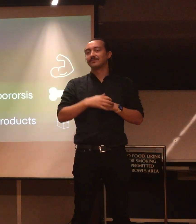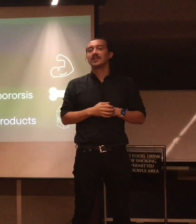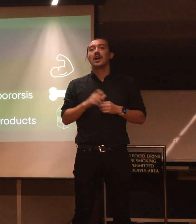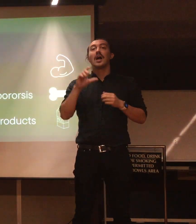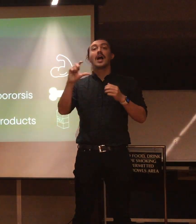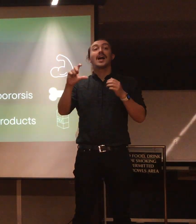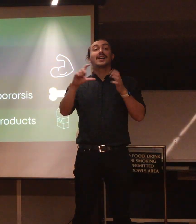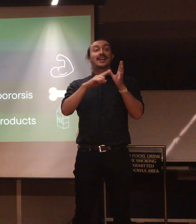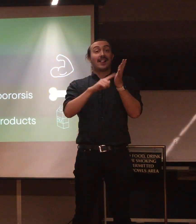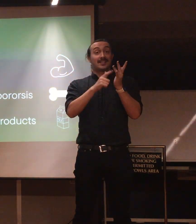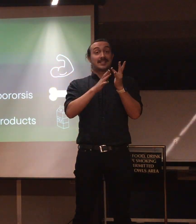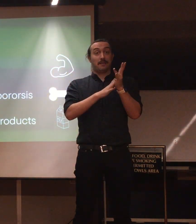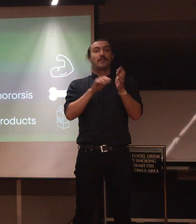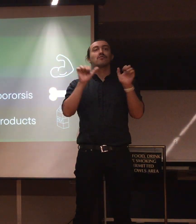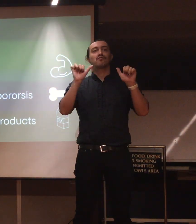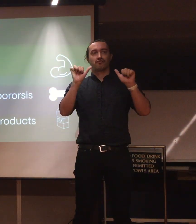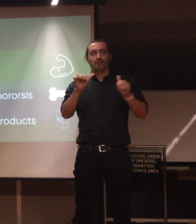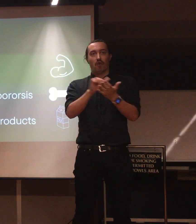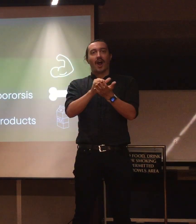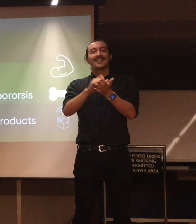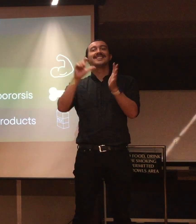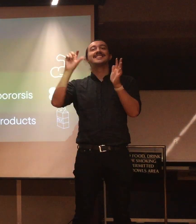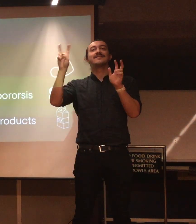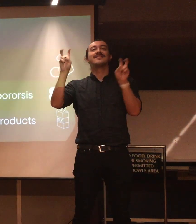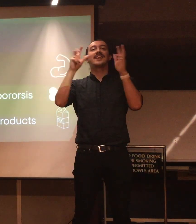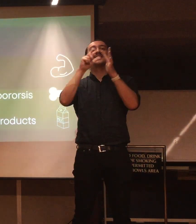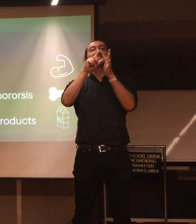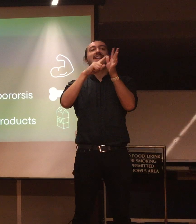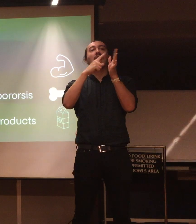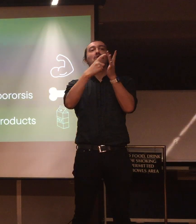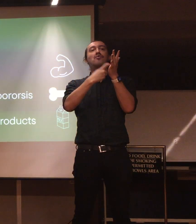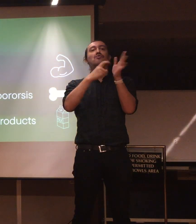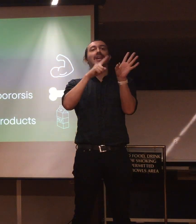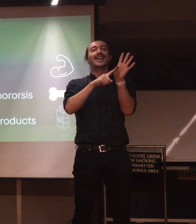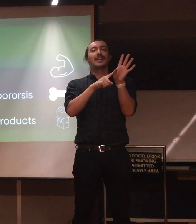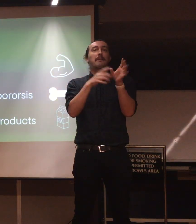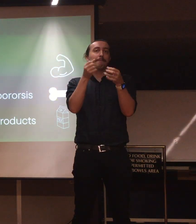in our dairy products, so milk, cheese,